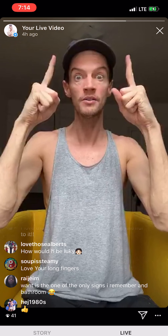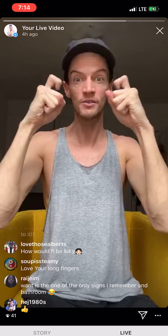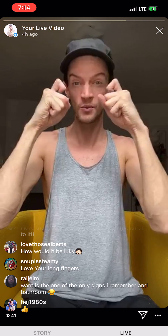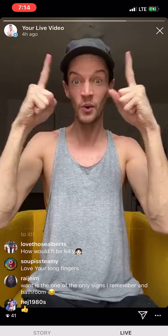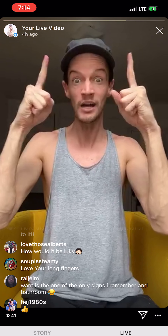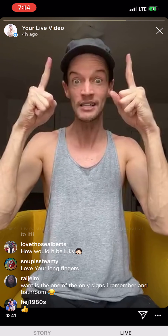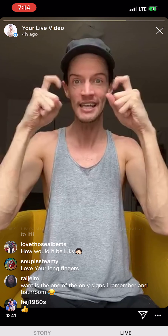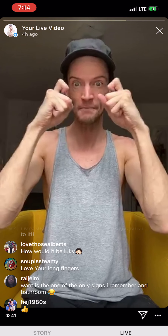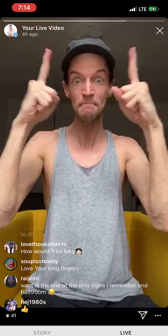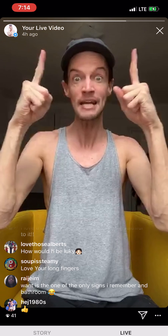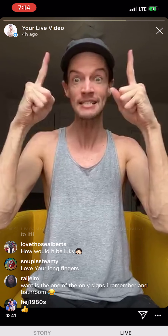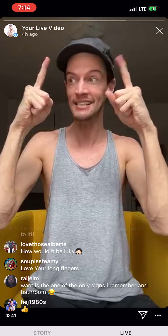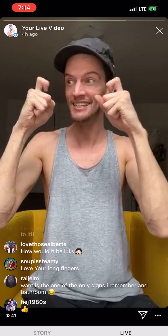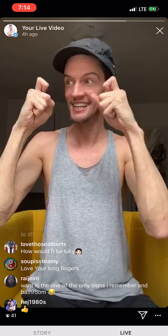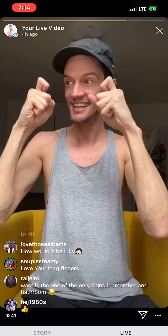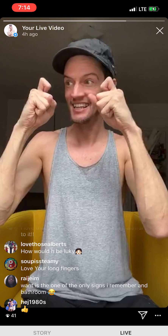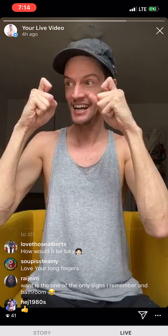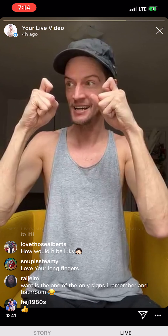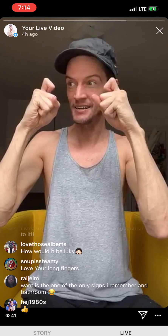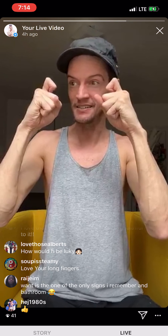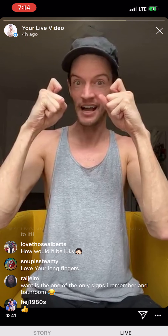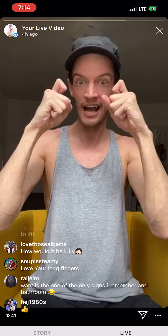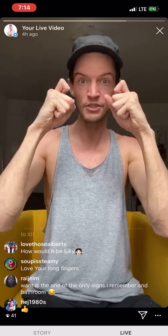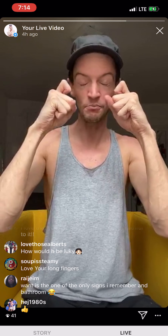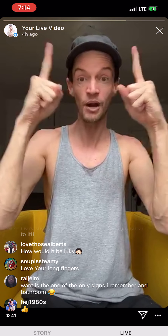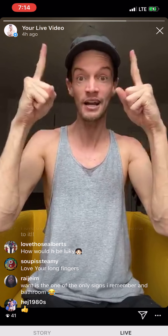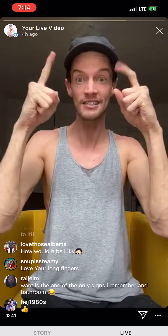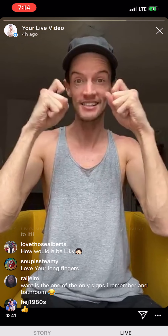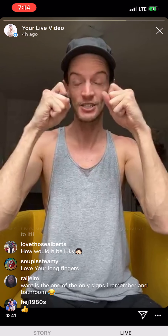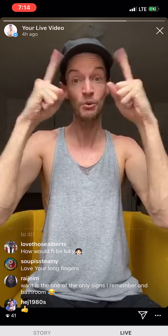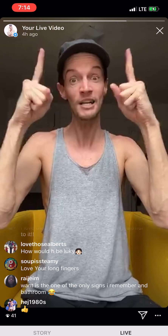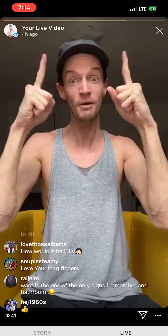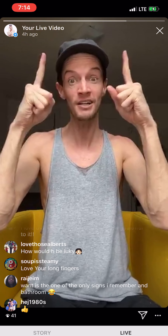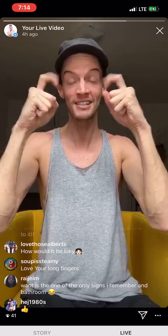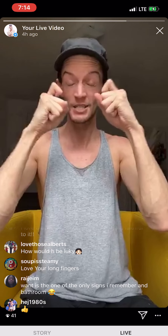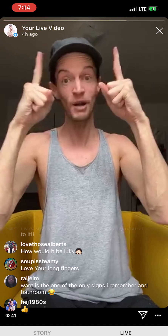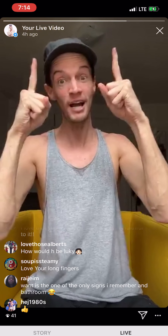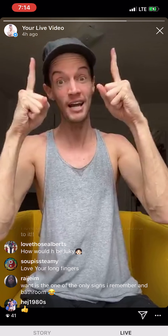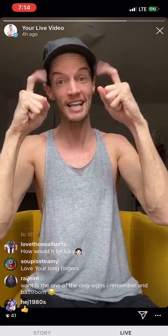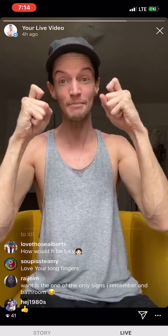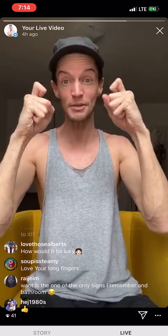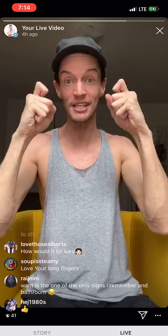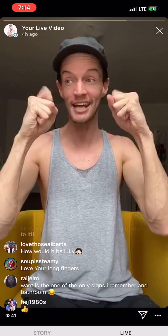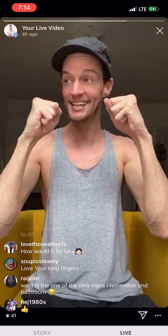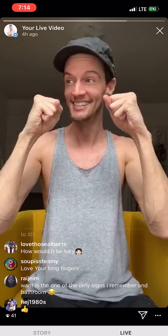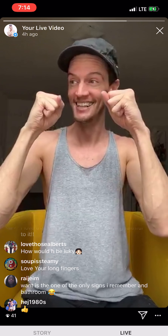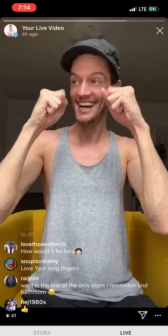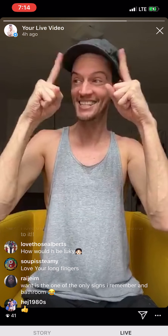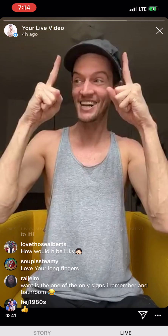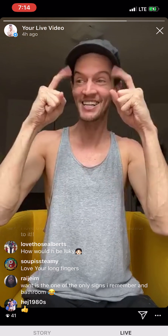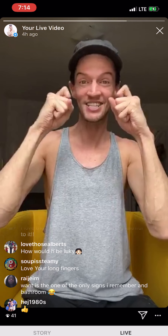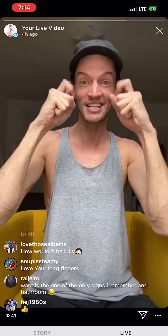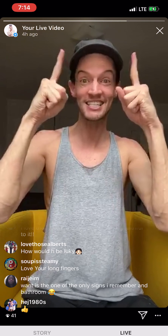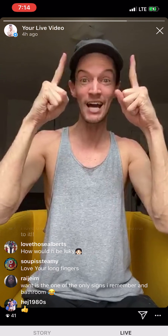What? That's amazing. Uh, I'm surprised. Surprise party. Surprise! Happy birthday! Astonished, astound.